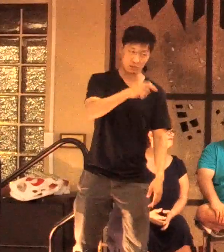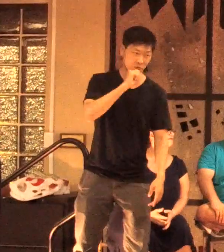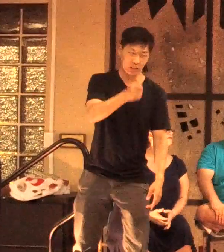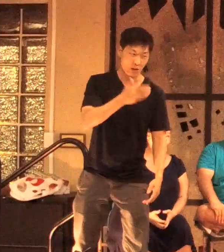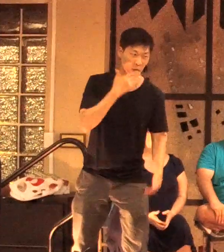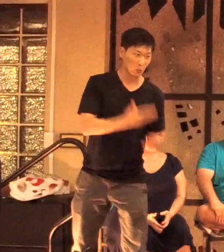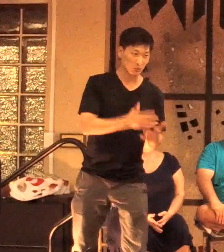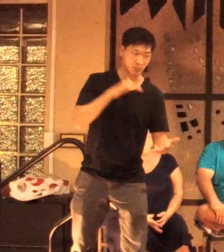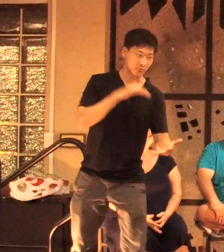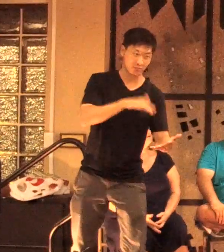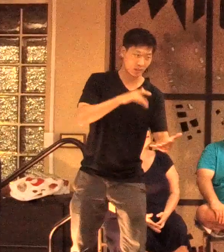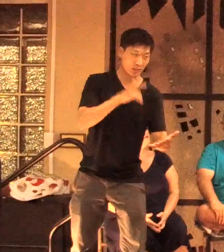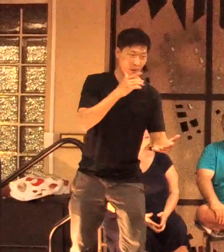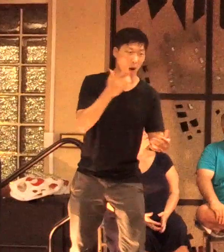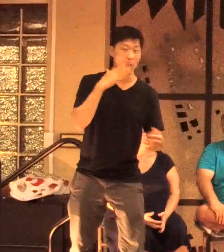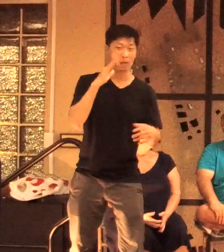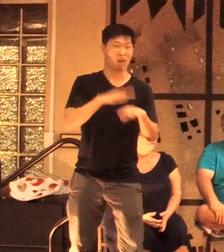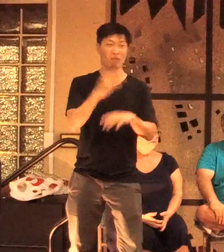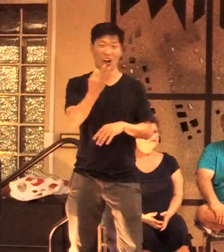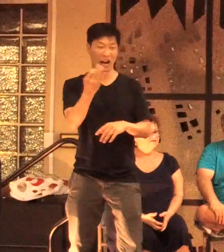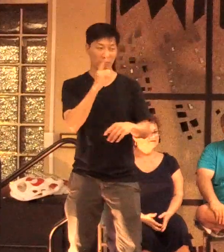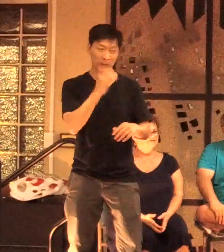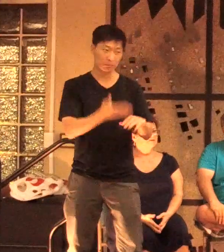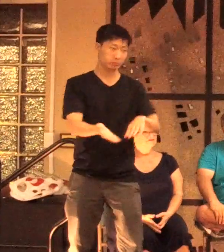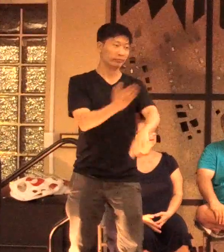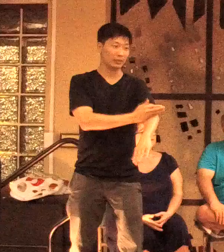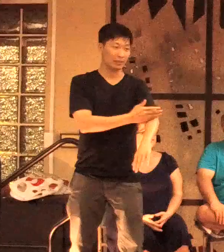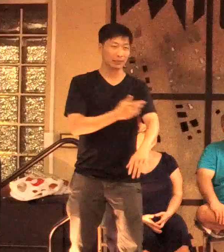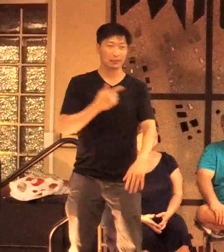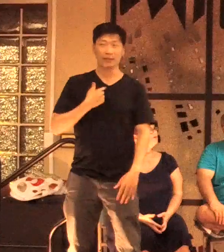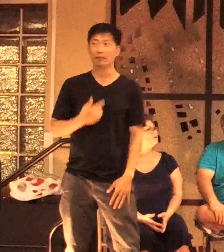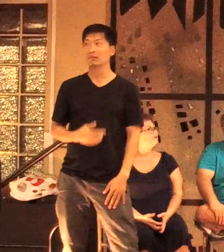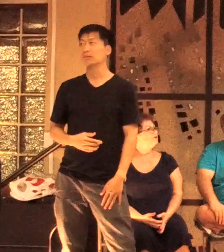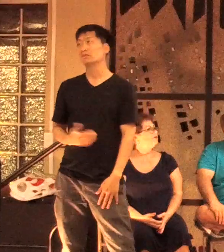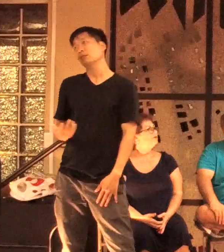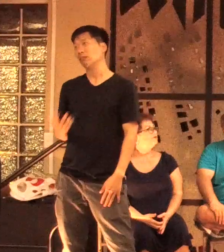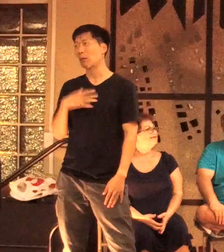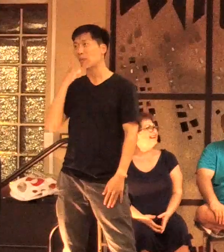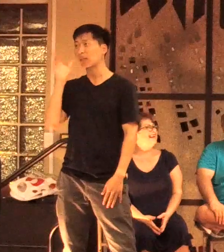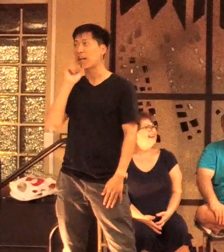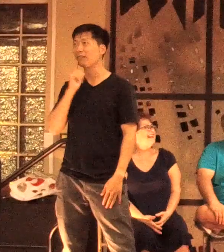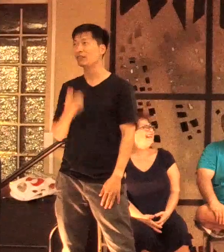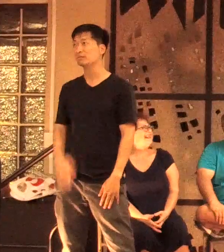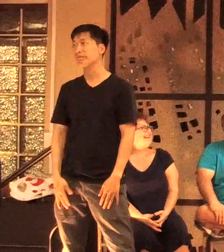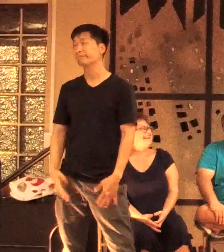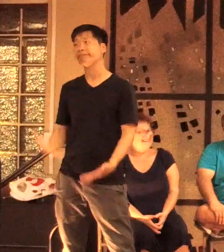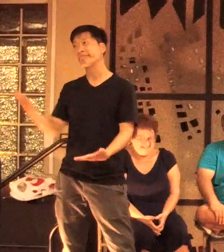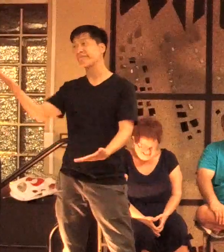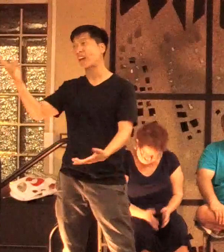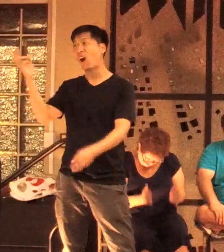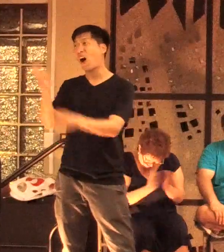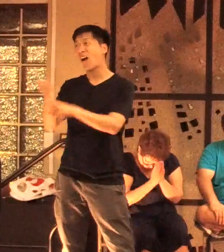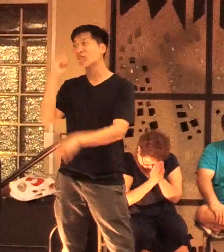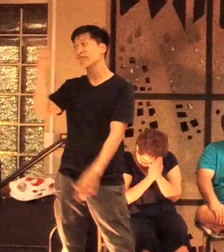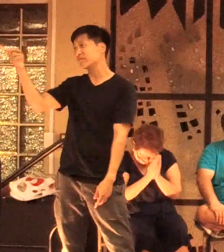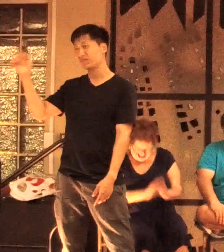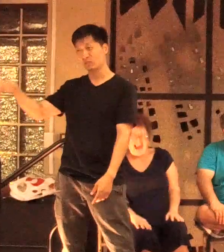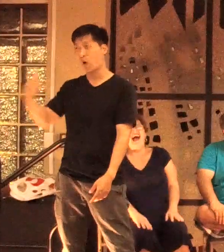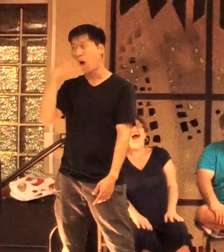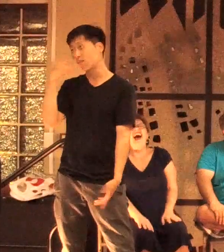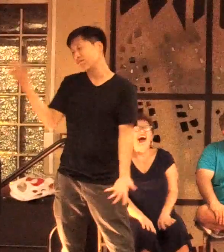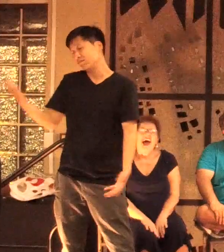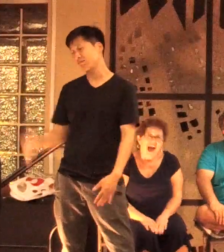if I don't bring it up by Friday. So I told them that my parents are deaf and she's gonna have a hard time.